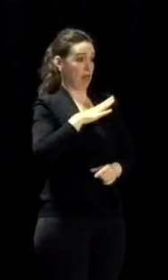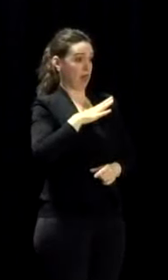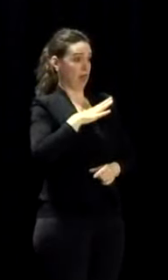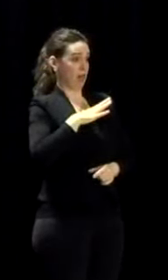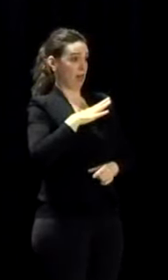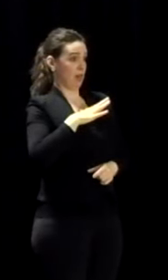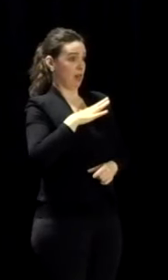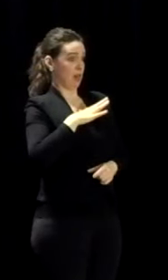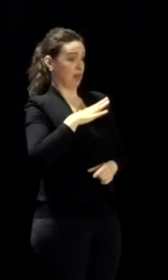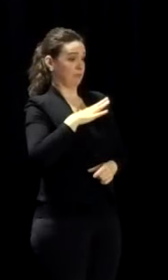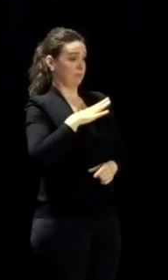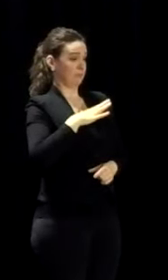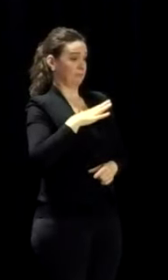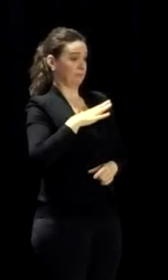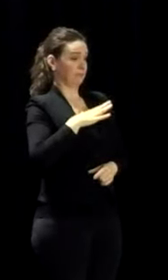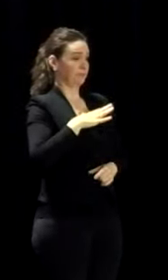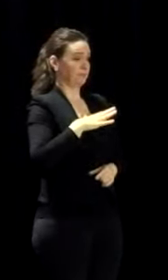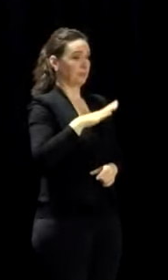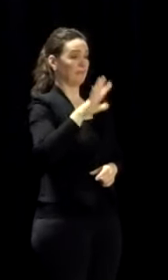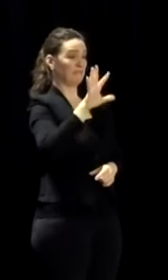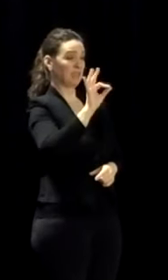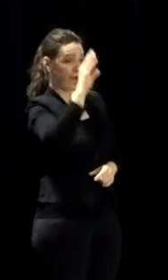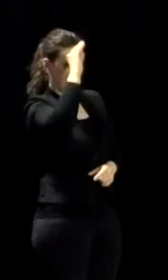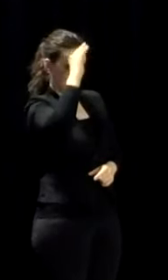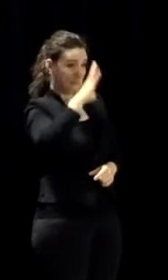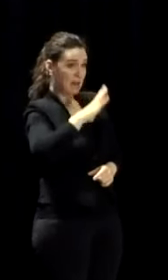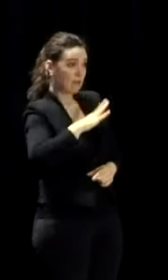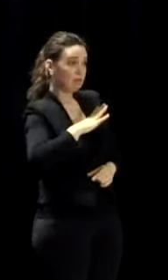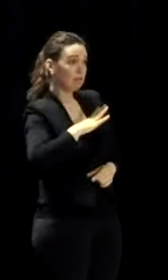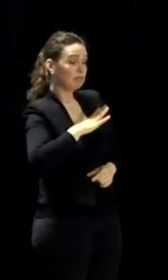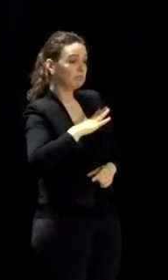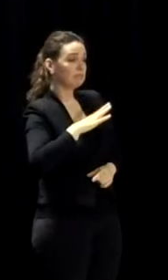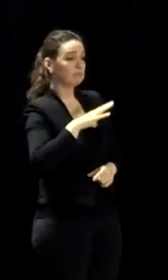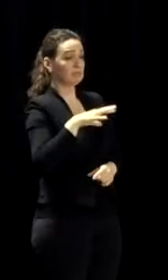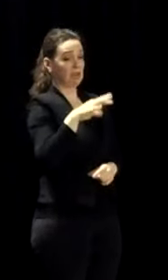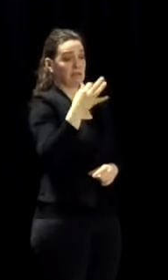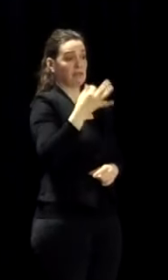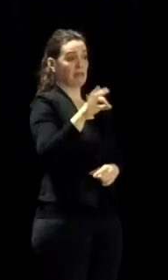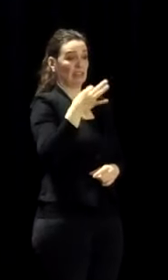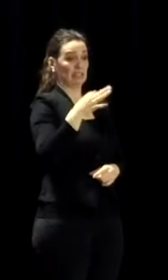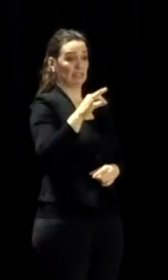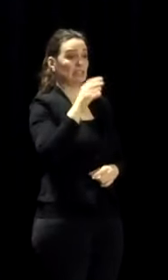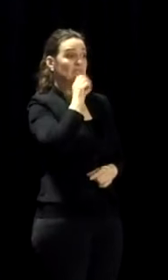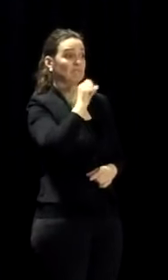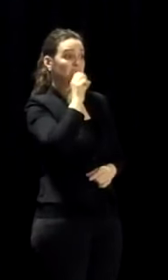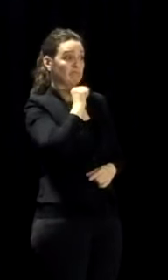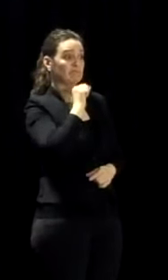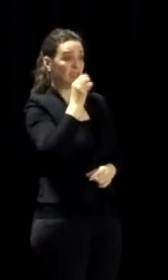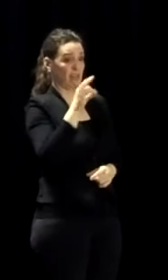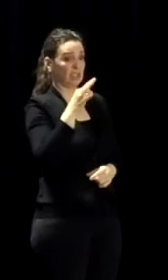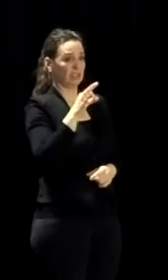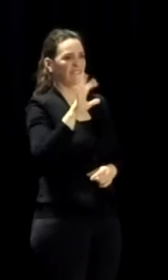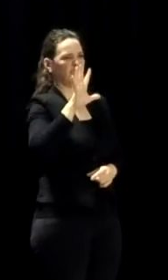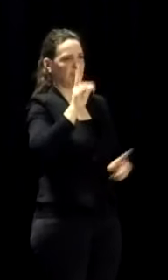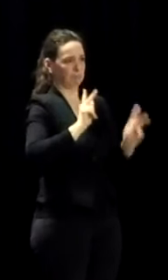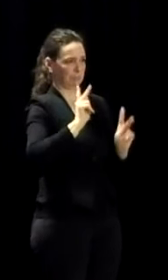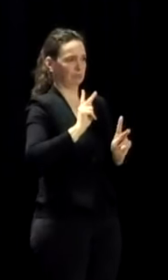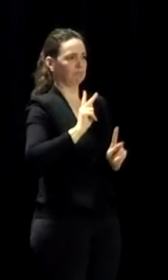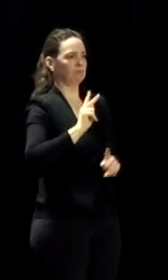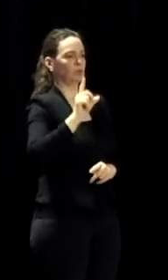5 individuals under 19. These are all teenagers. There are no children in that number. We